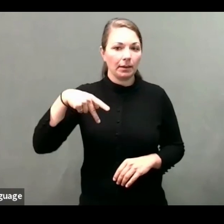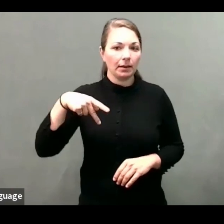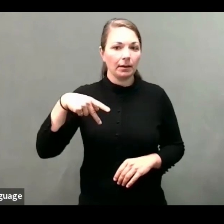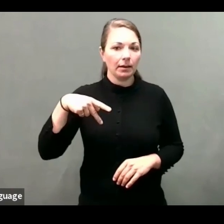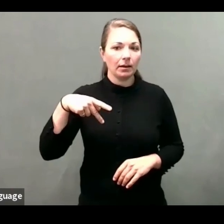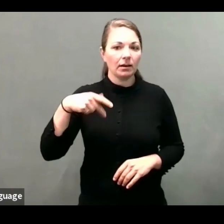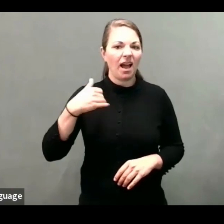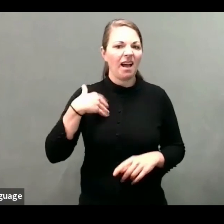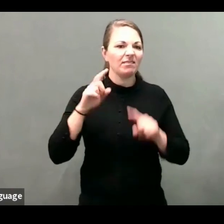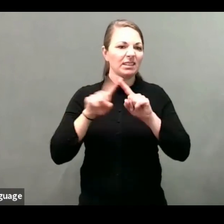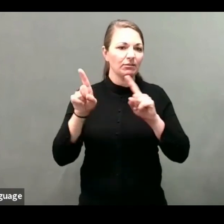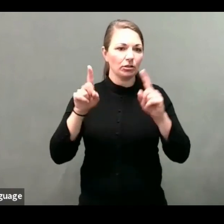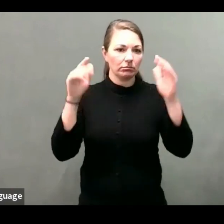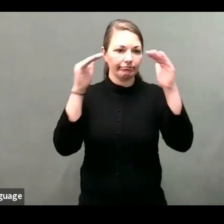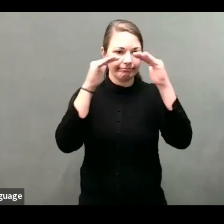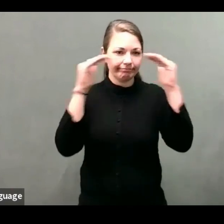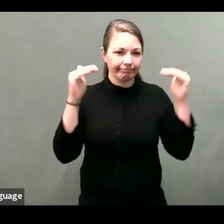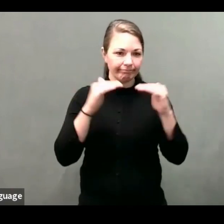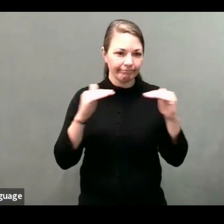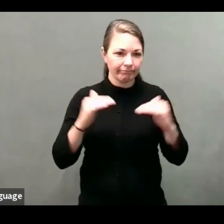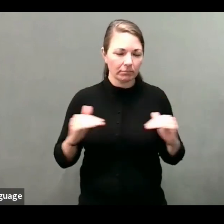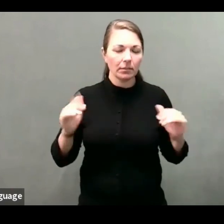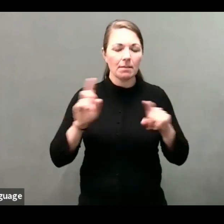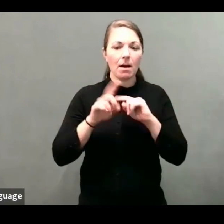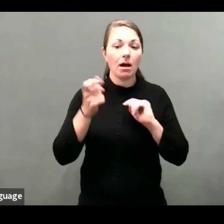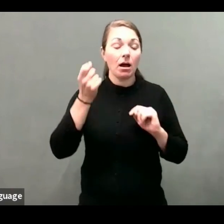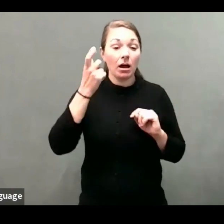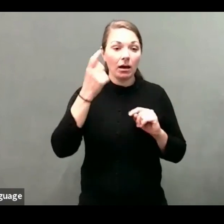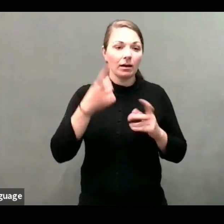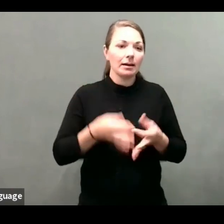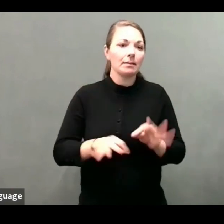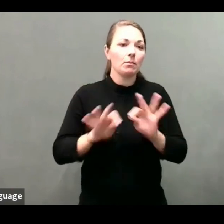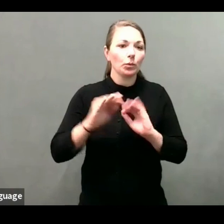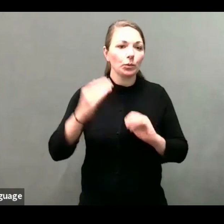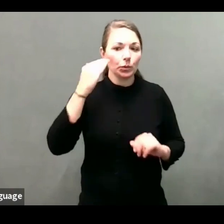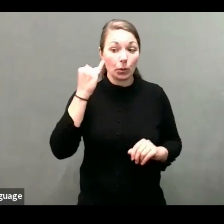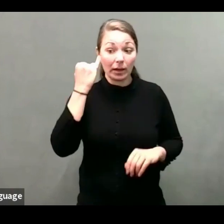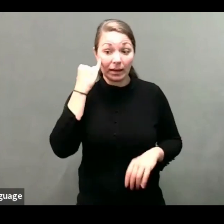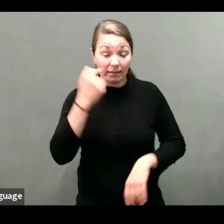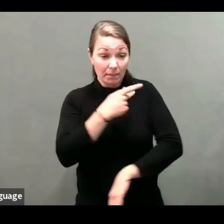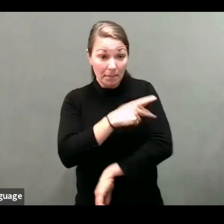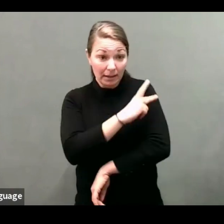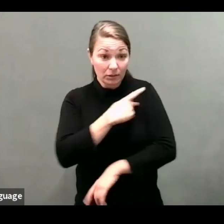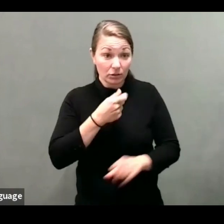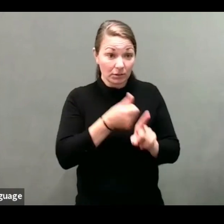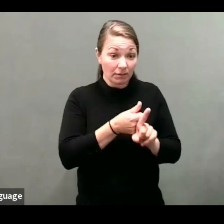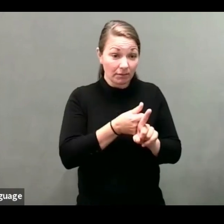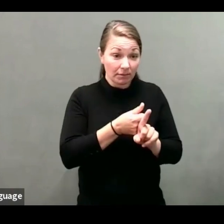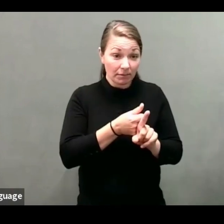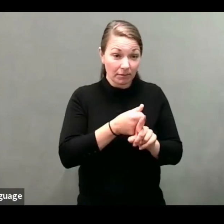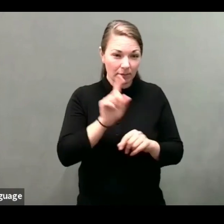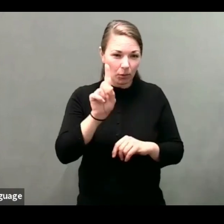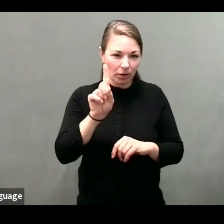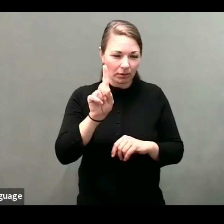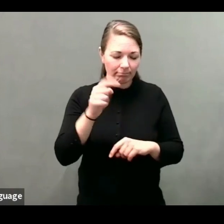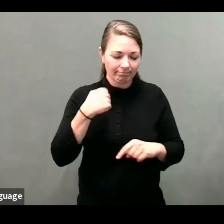there. But just know that if the patient is, no, let me rephrase